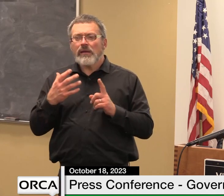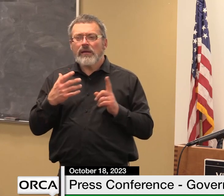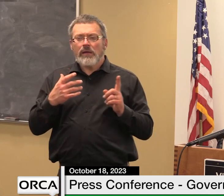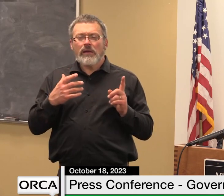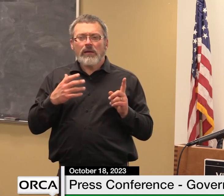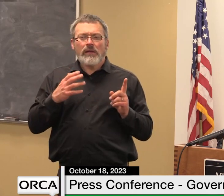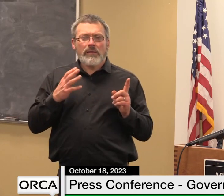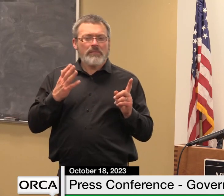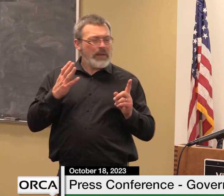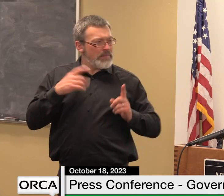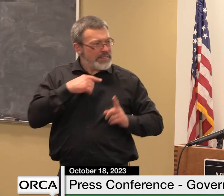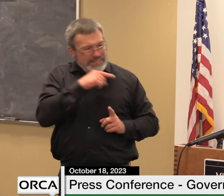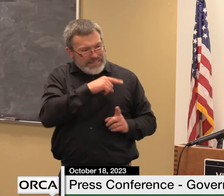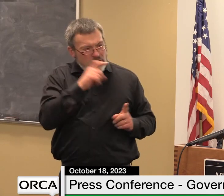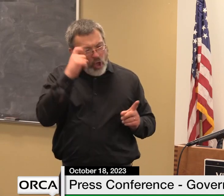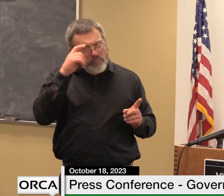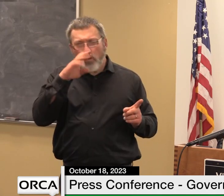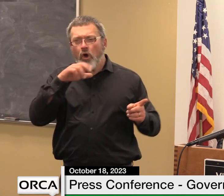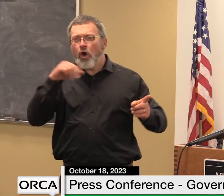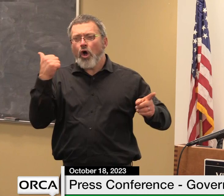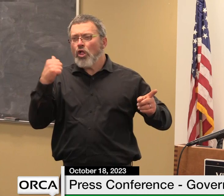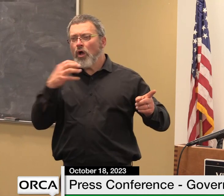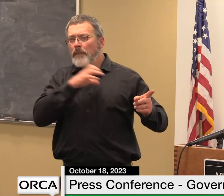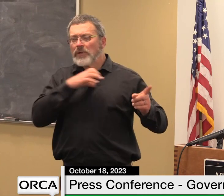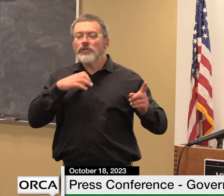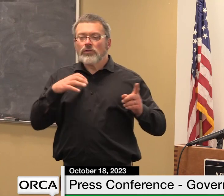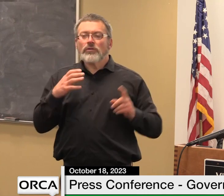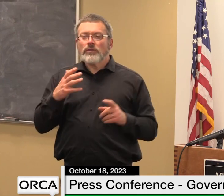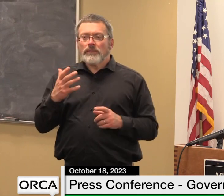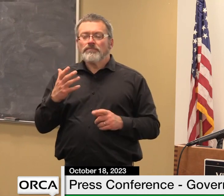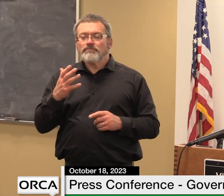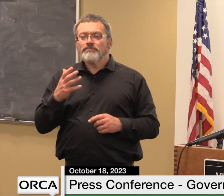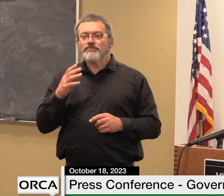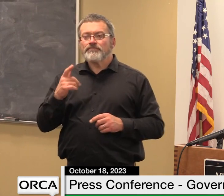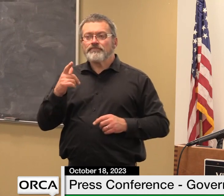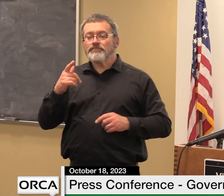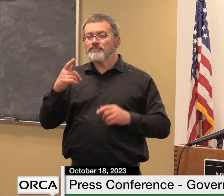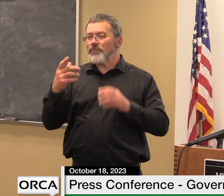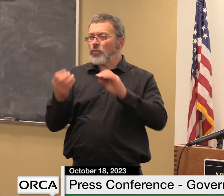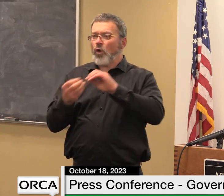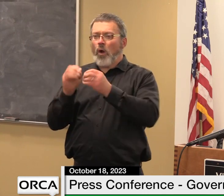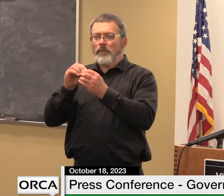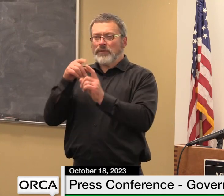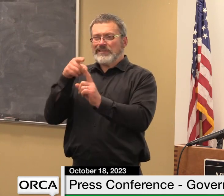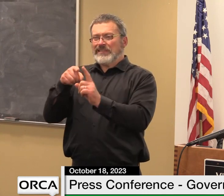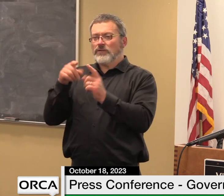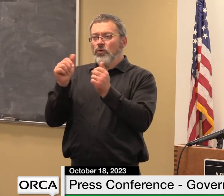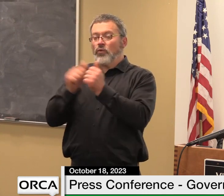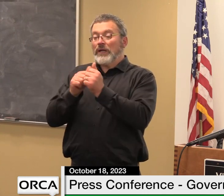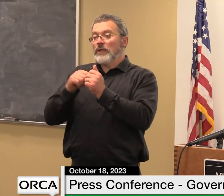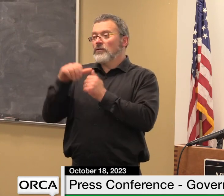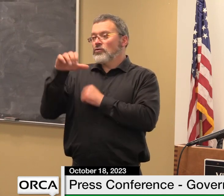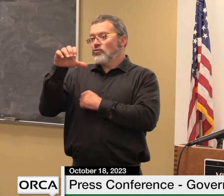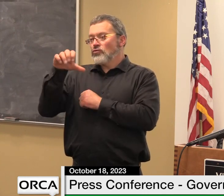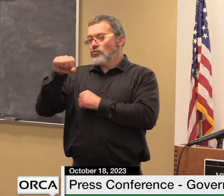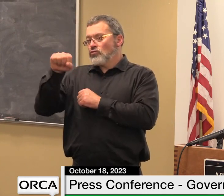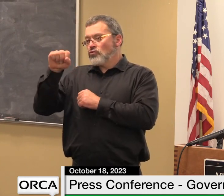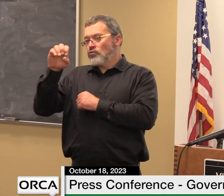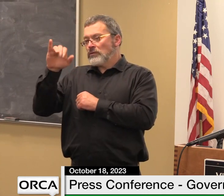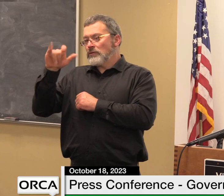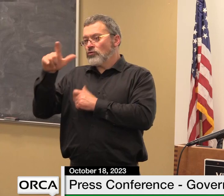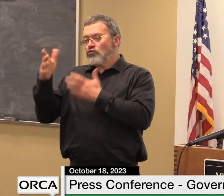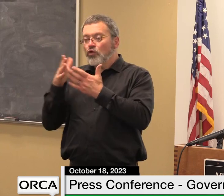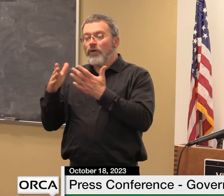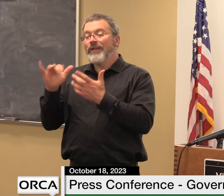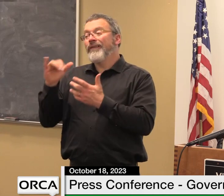but are we seeing an uptick in people reaching out to social service organizations, food help, or rental